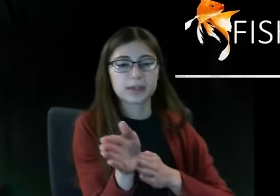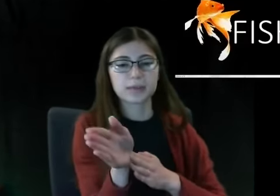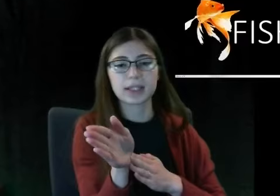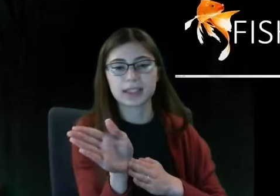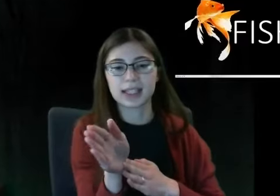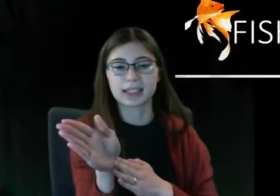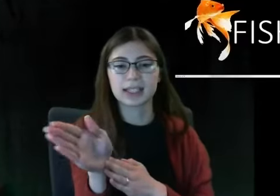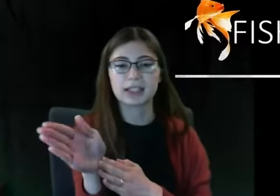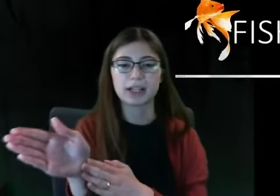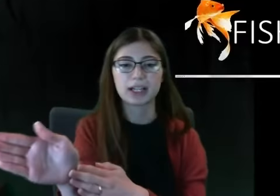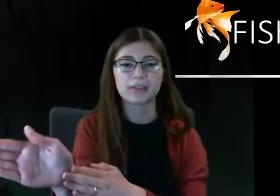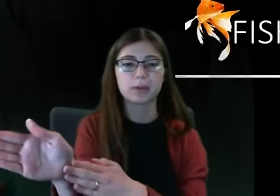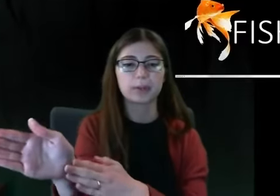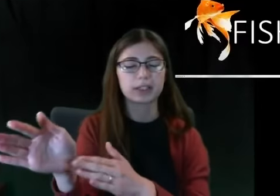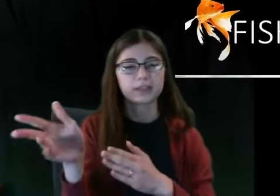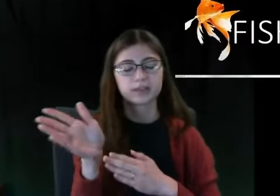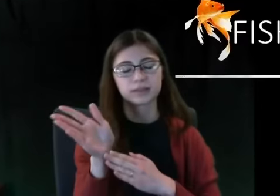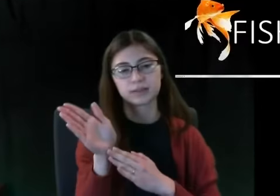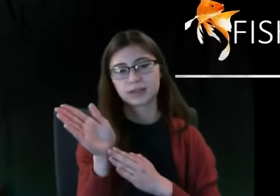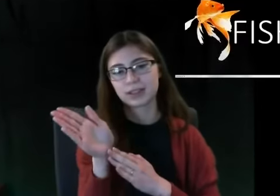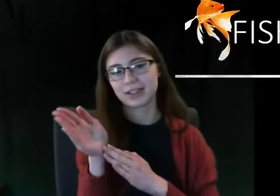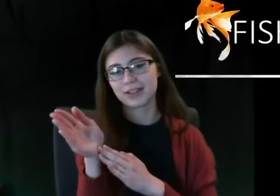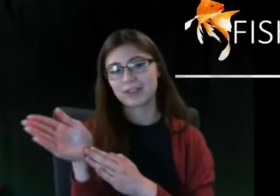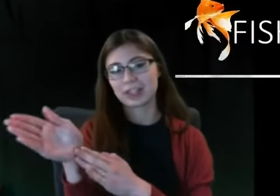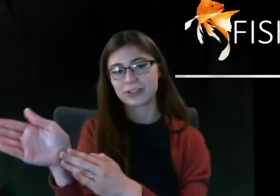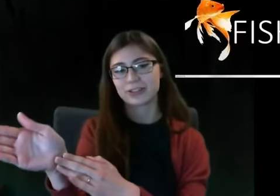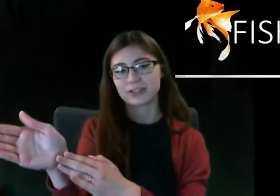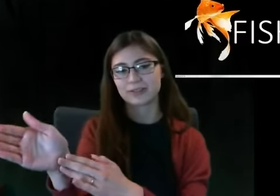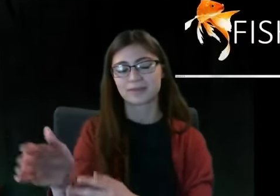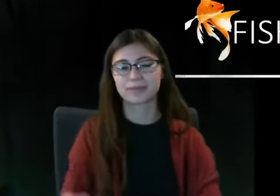bit and lead your hand forward. Fish.